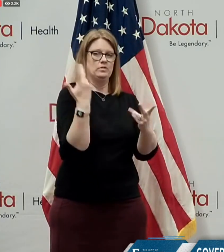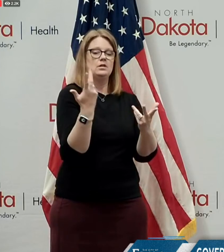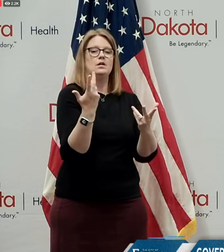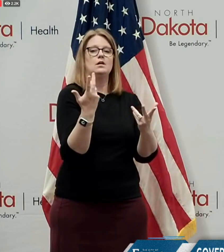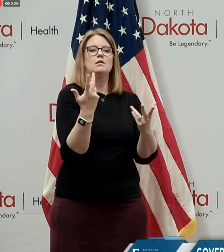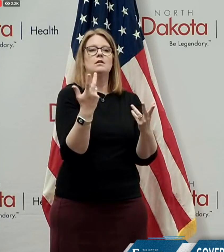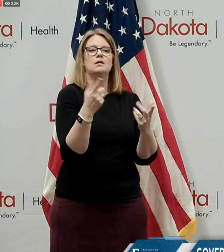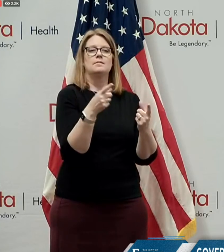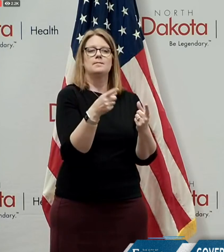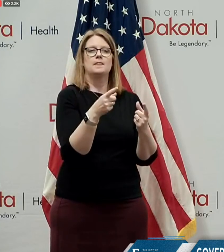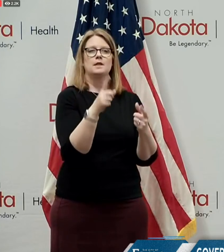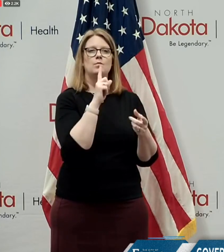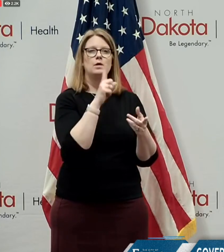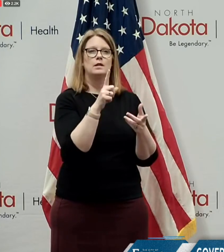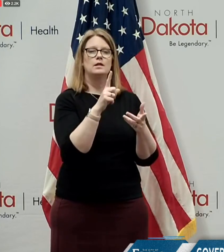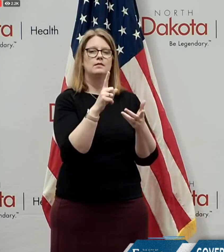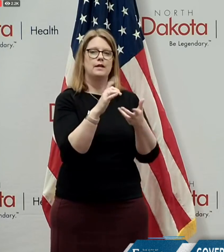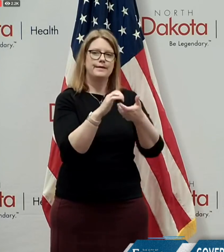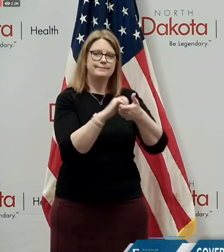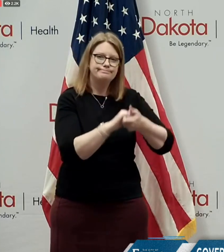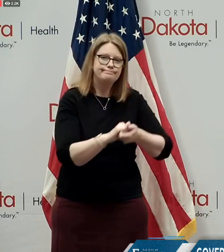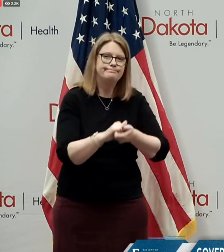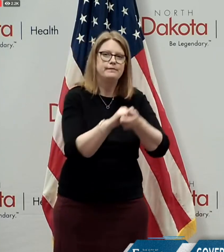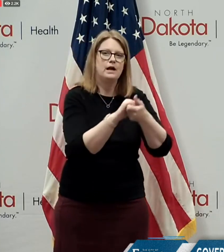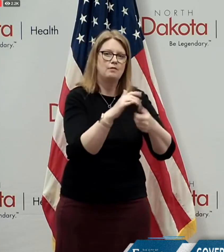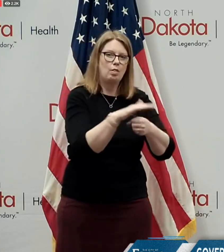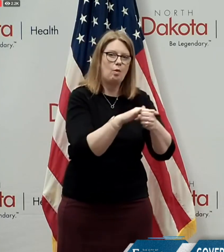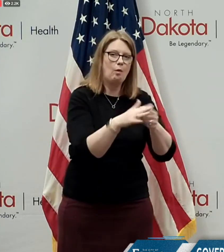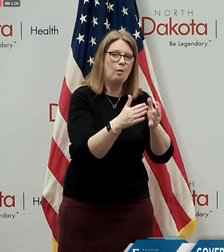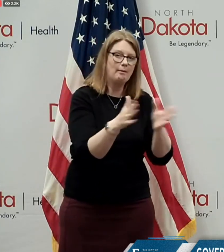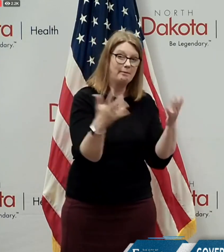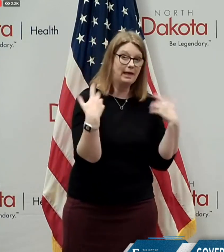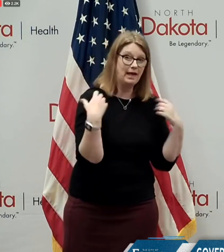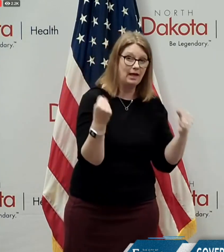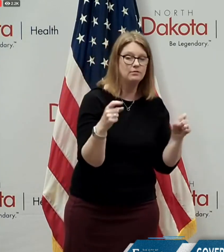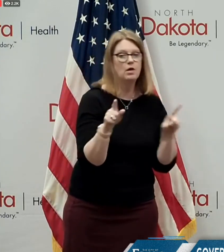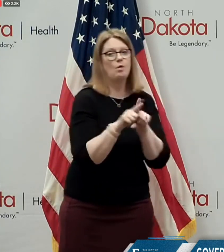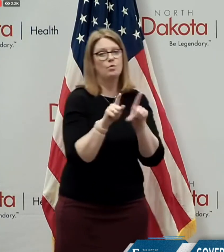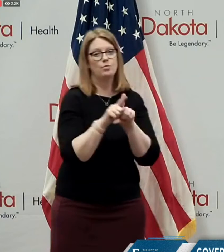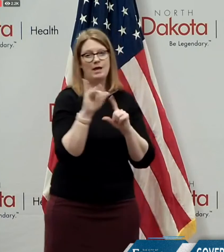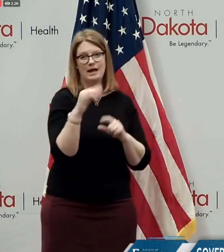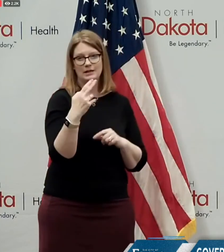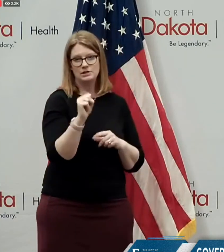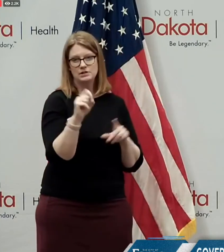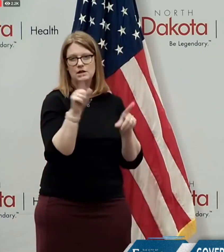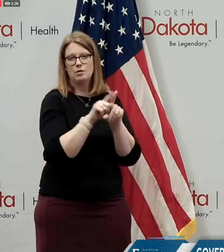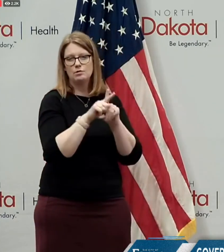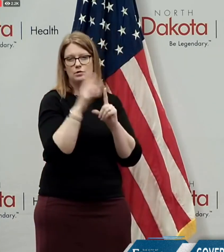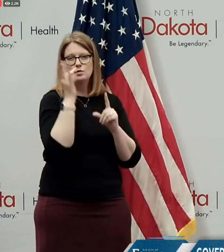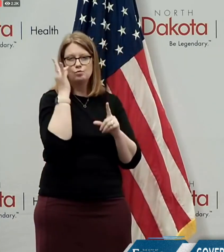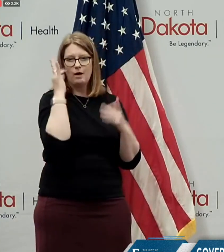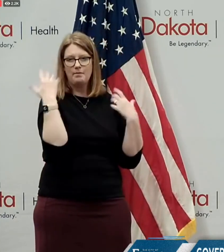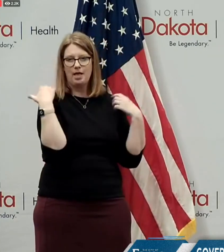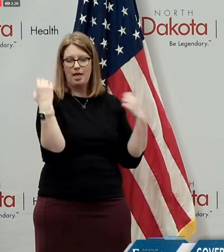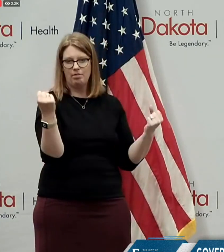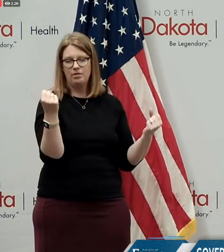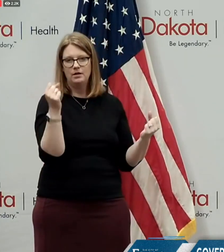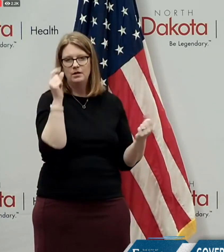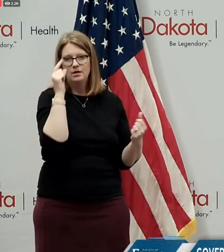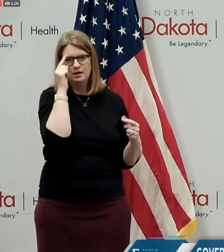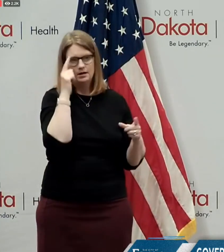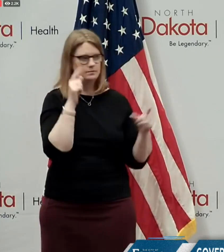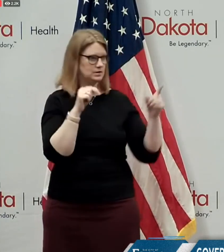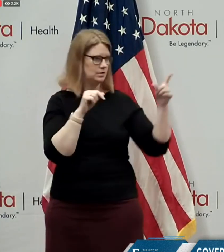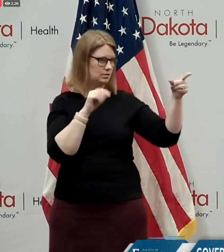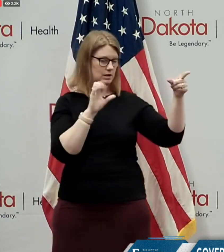only collaboration with local public health, but also with Indian Health Service and tribal health. So for what Scott alluded to in